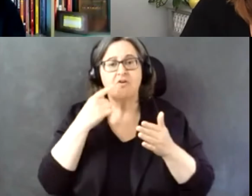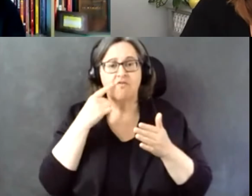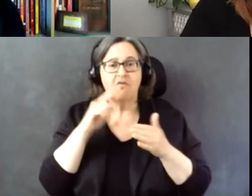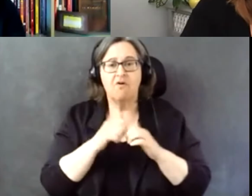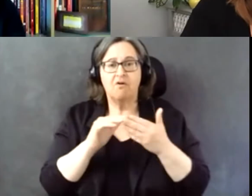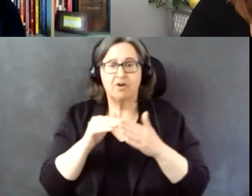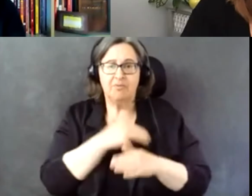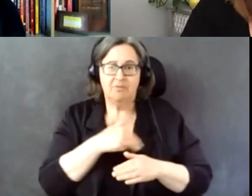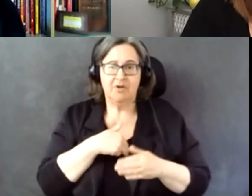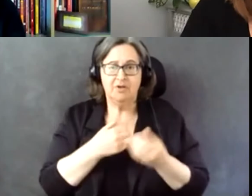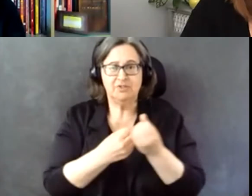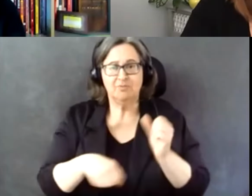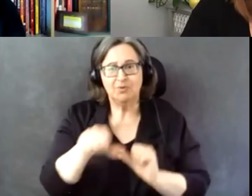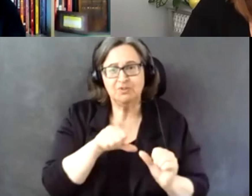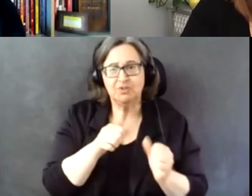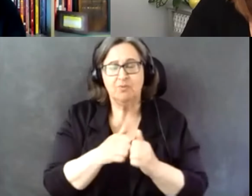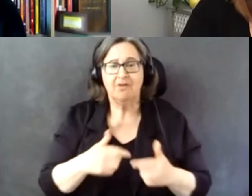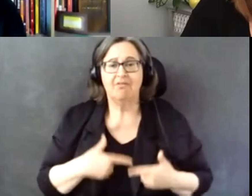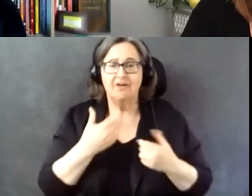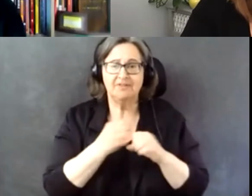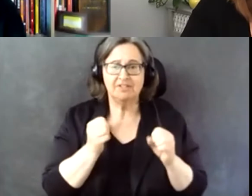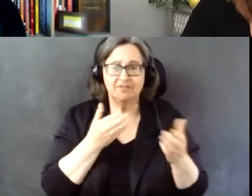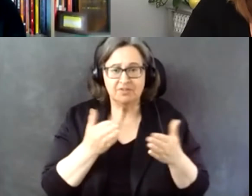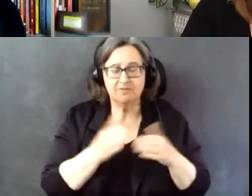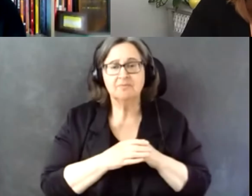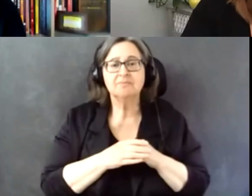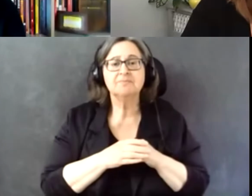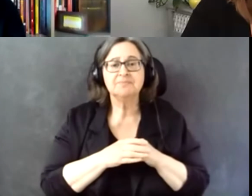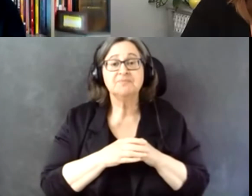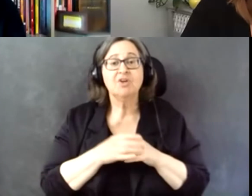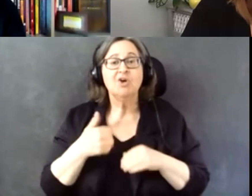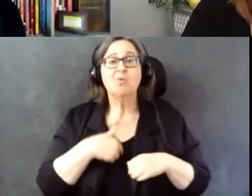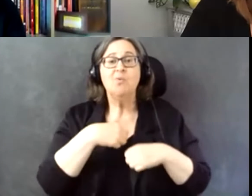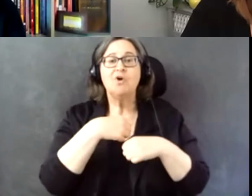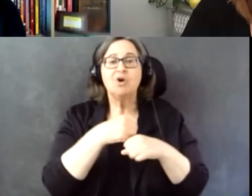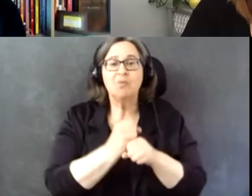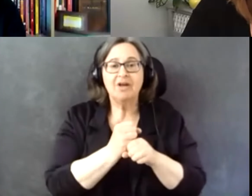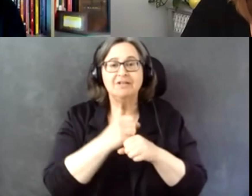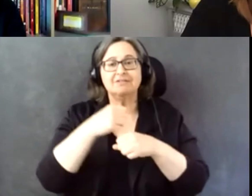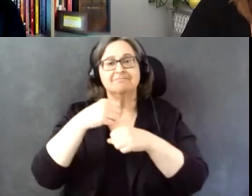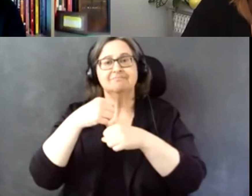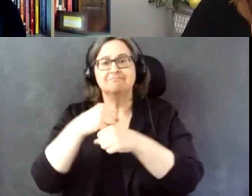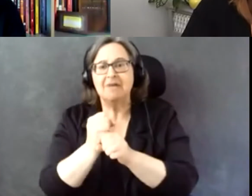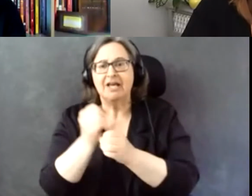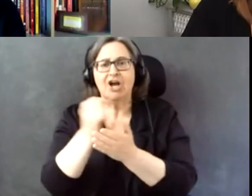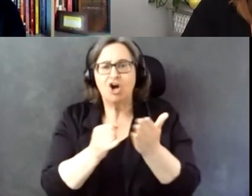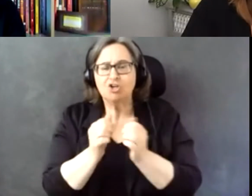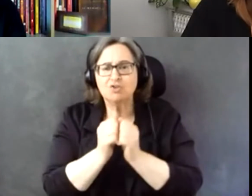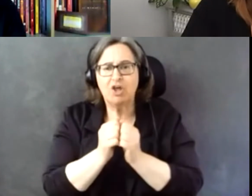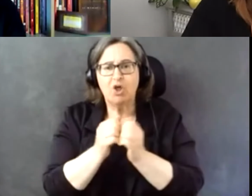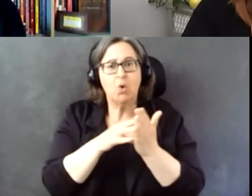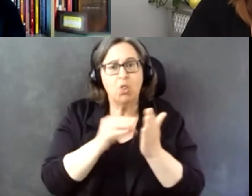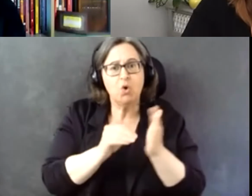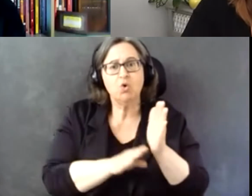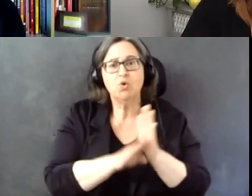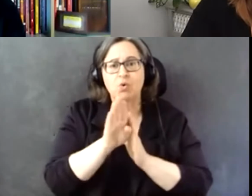another with life-saving services how we create and make art together how we learn and grow how we fuel our democracy